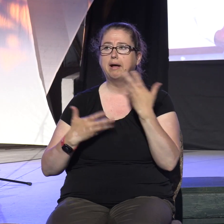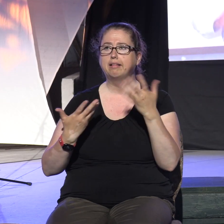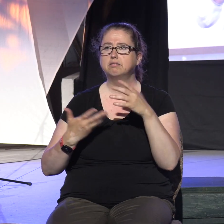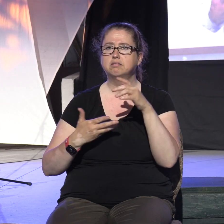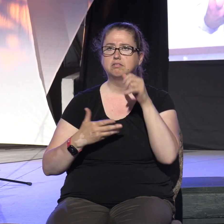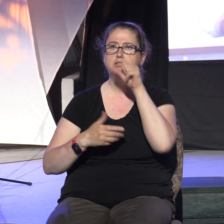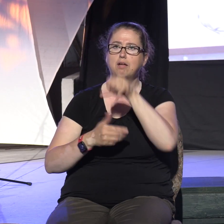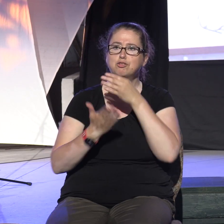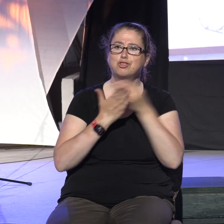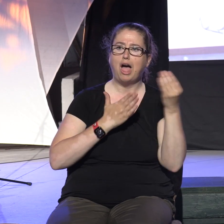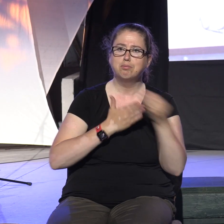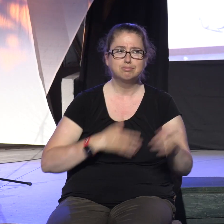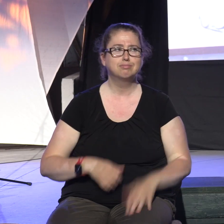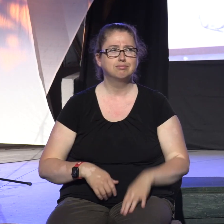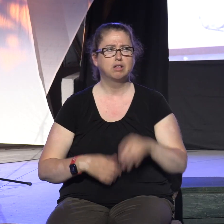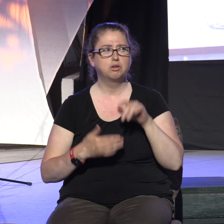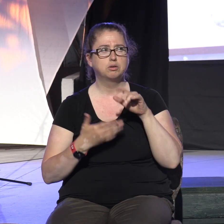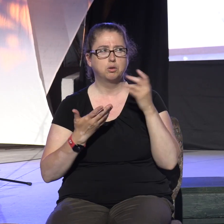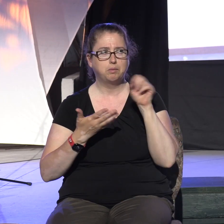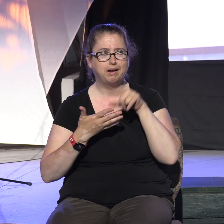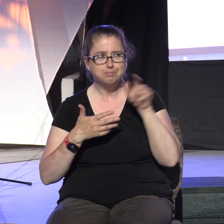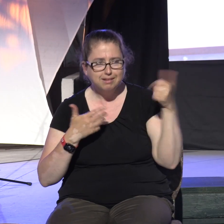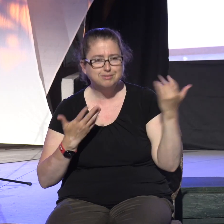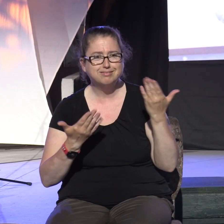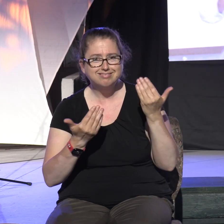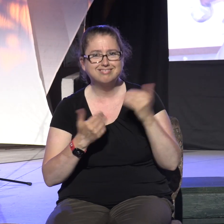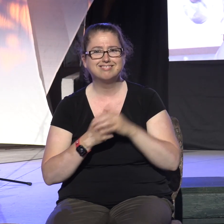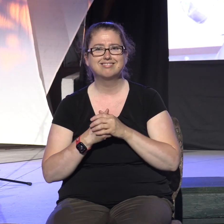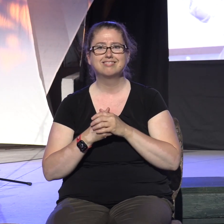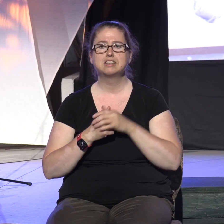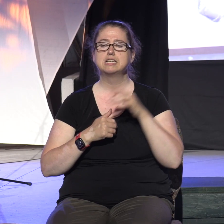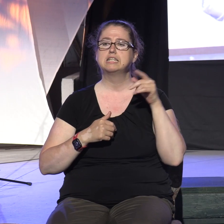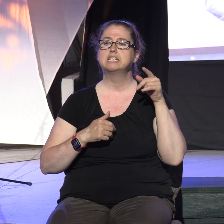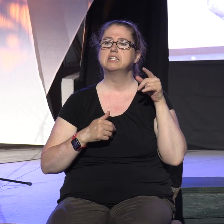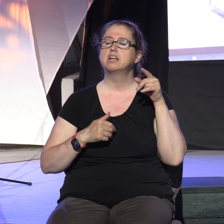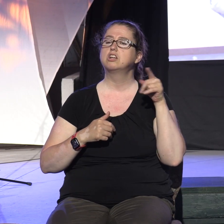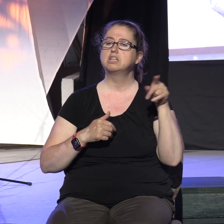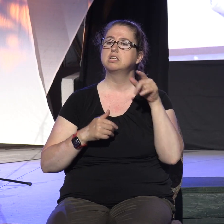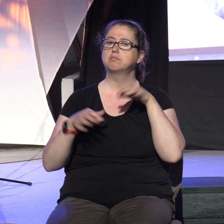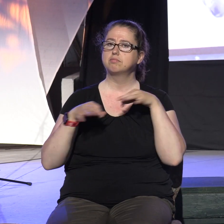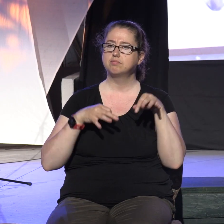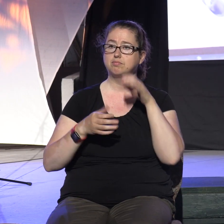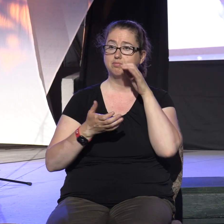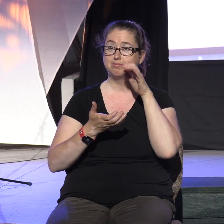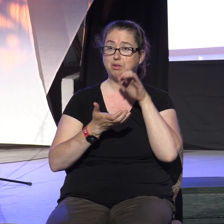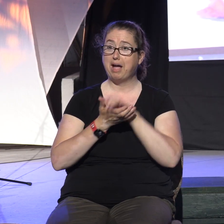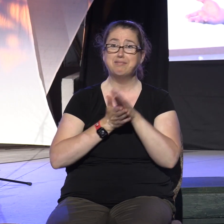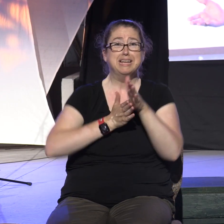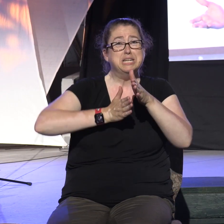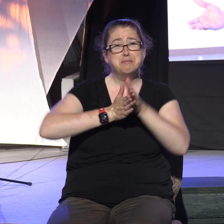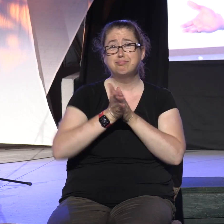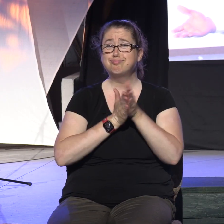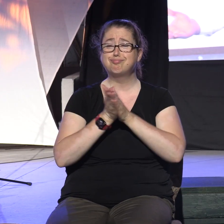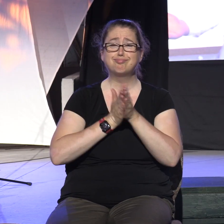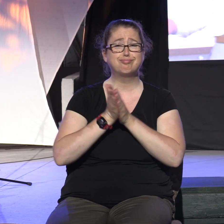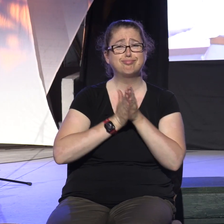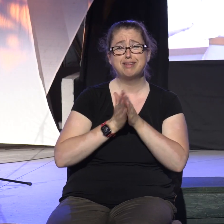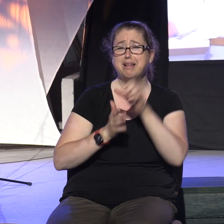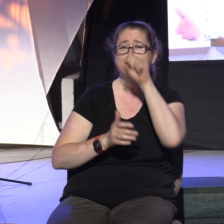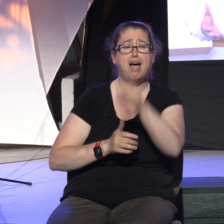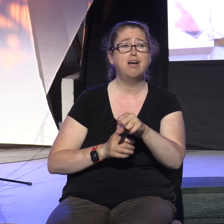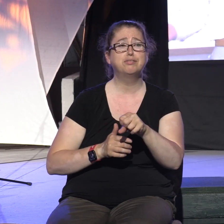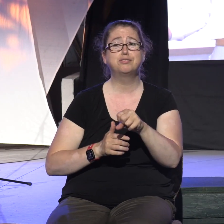were you there? Yeah, shopping. And I said, well, okay, I understand that. And he said, oh no, you